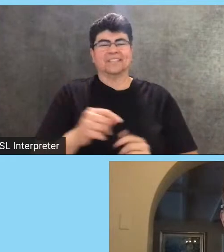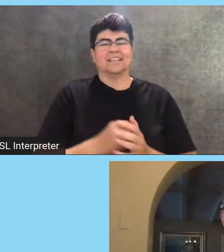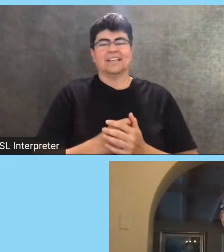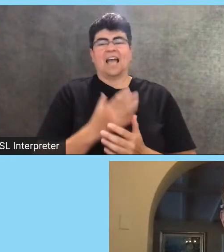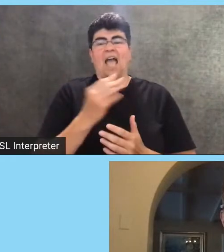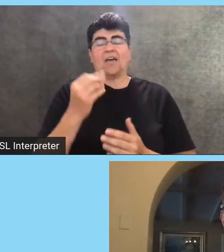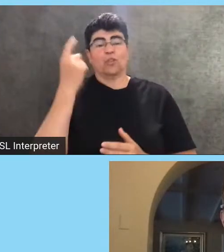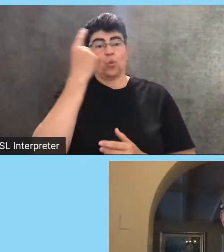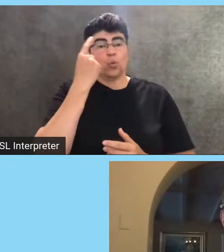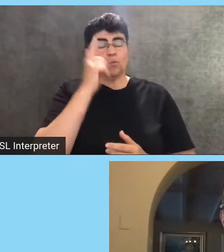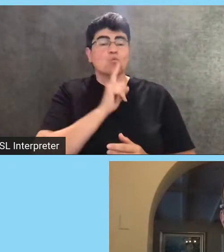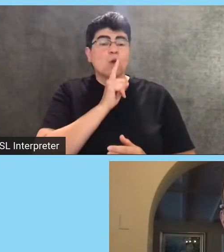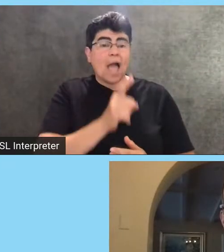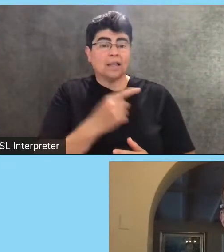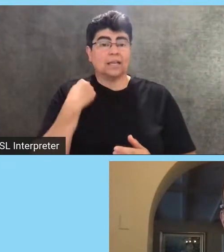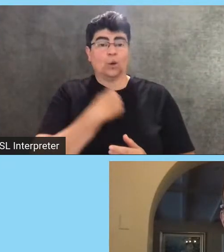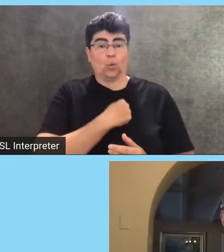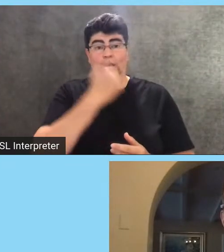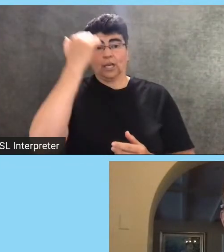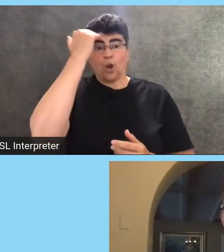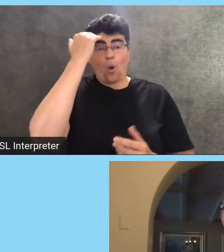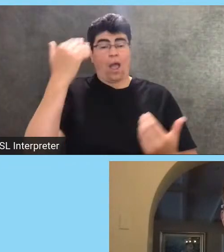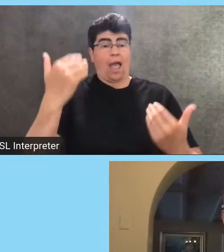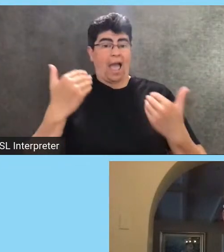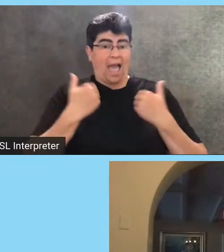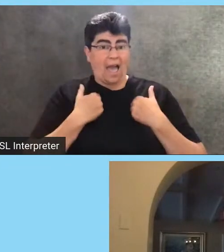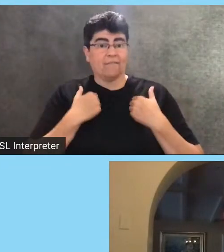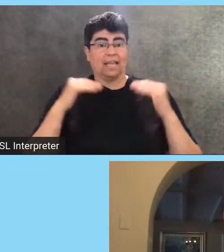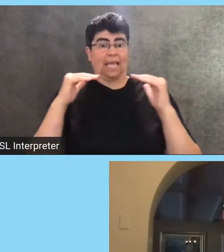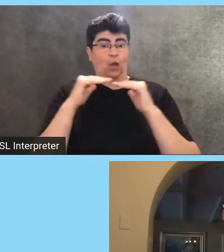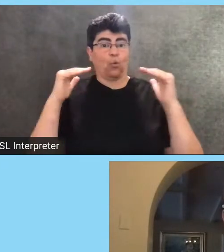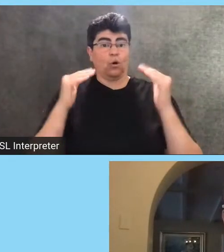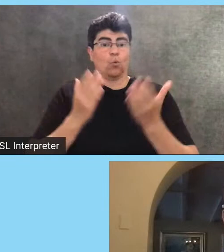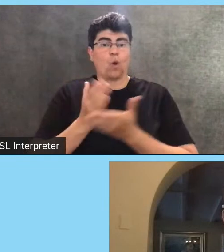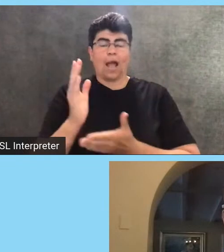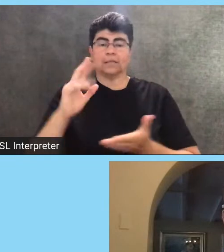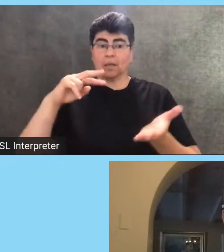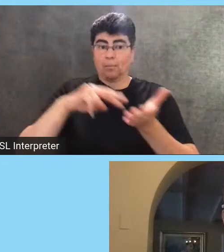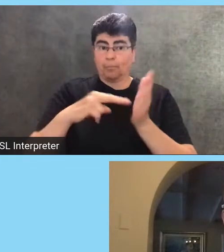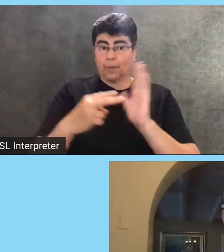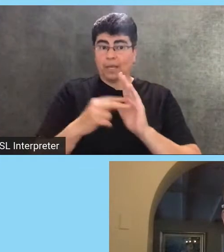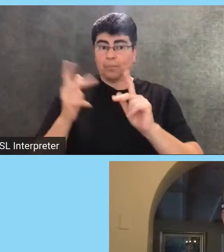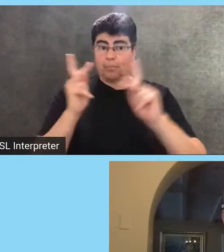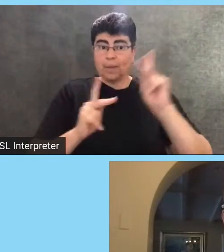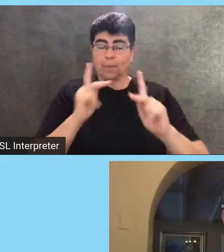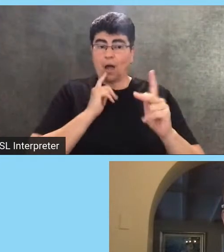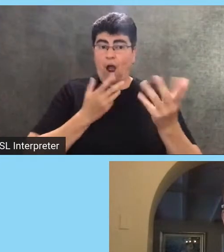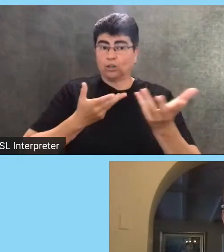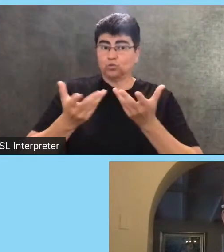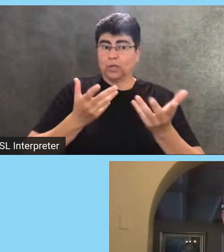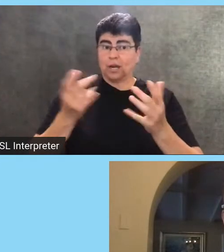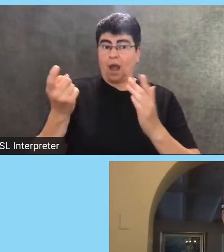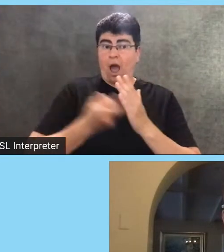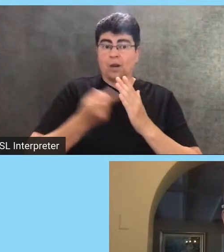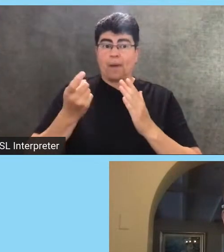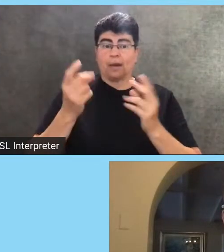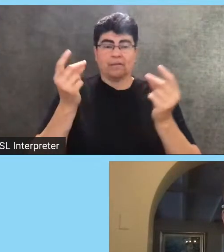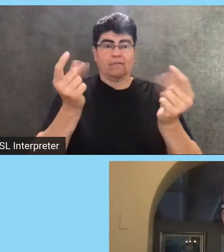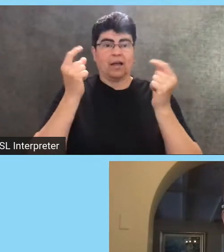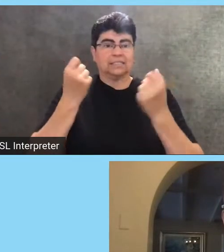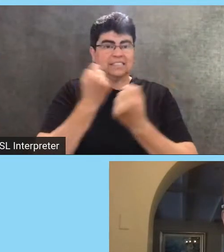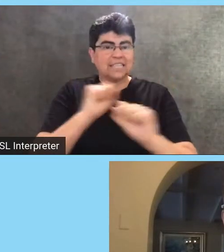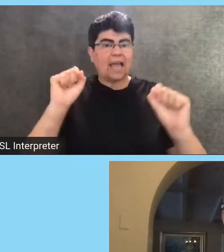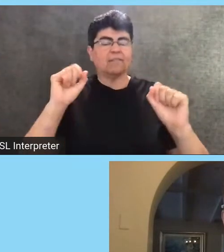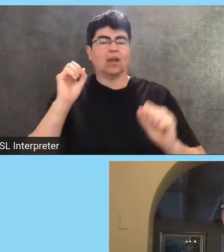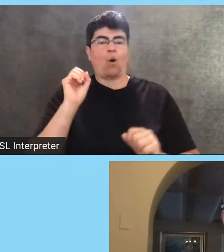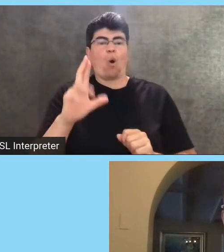The reality is that we know that having the legal rights does not always mean that folks are treated automatically safely